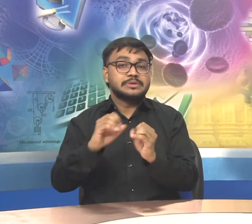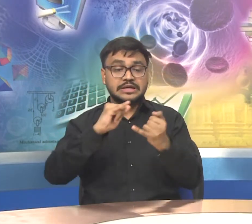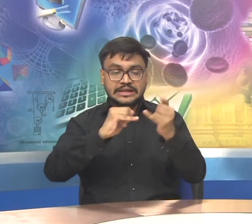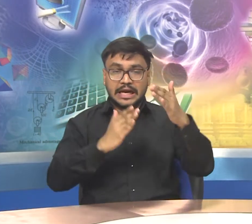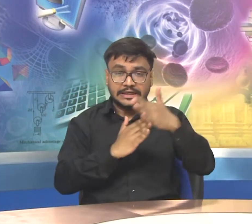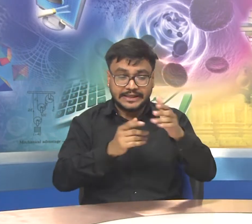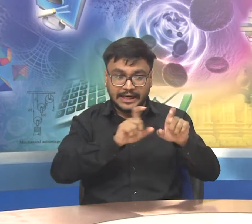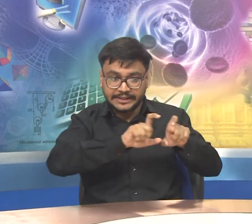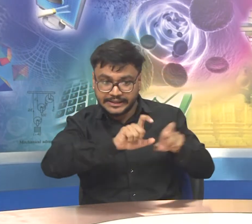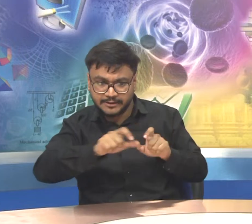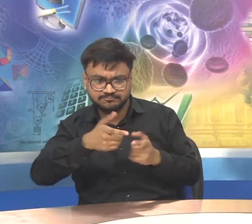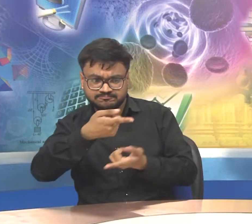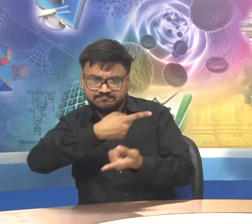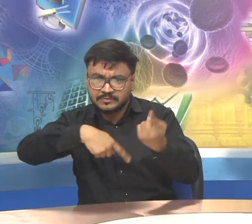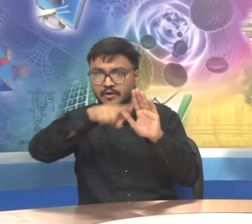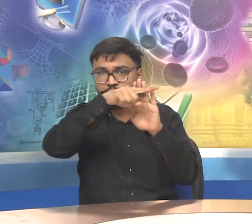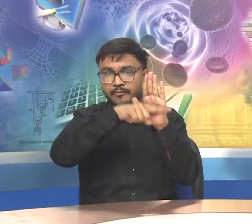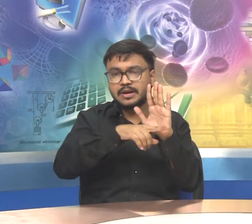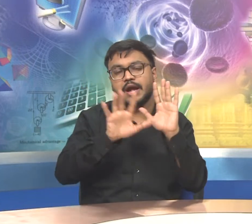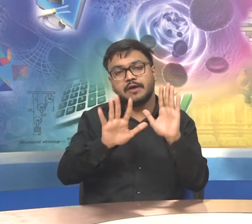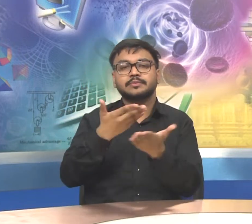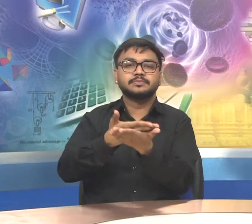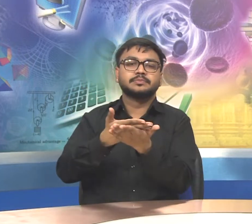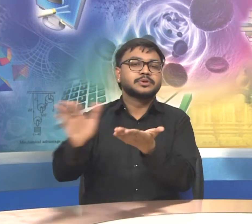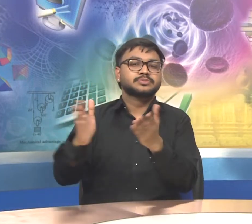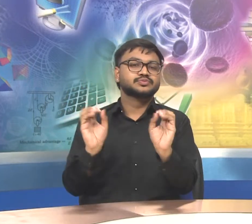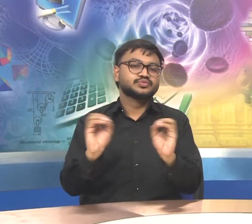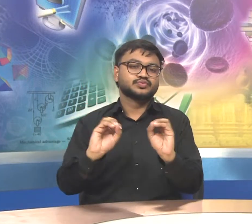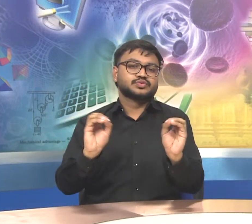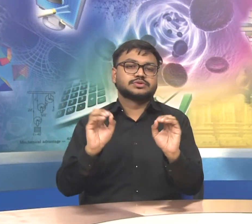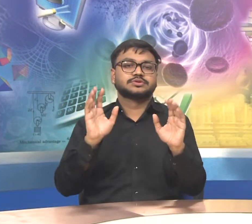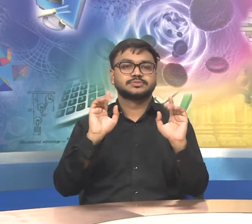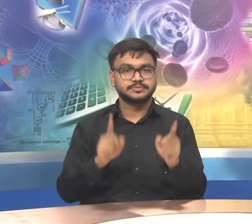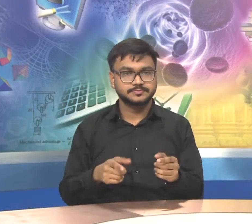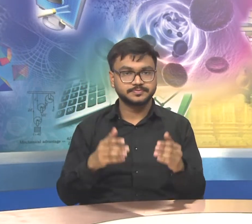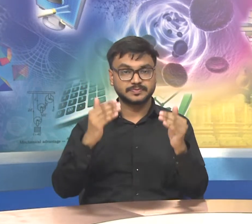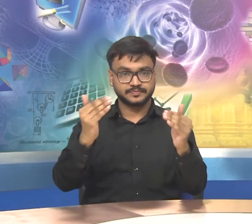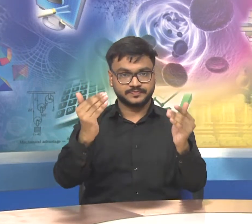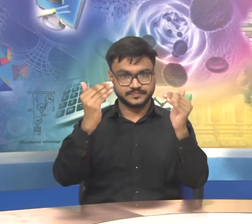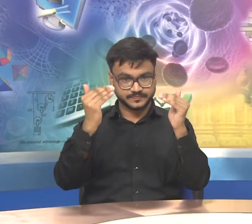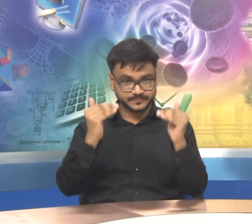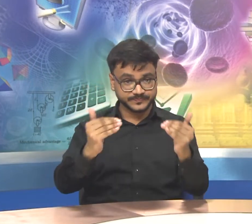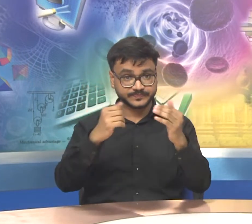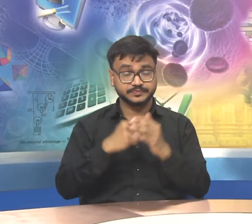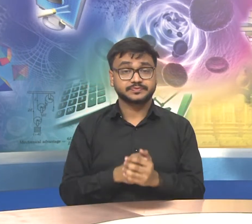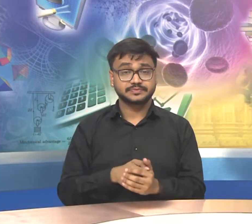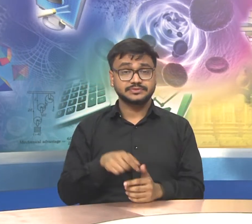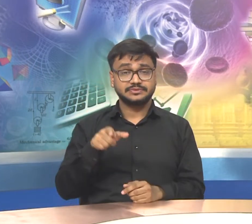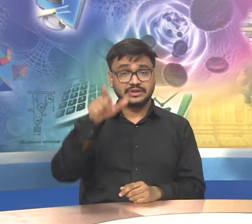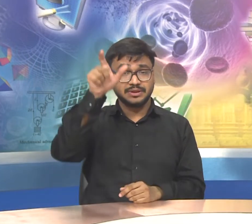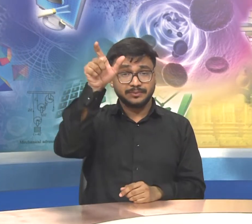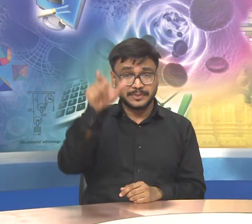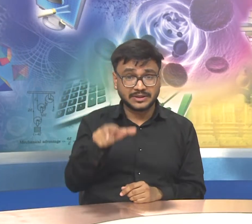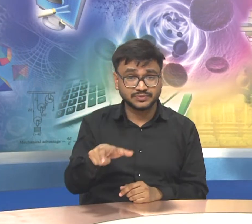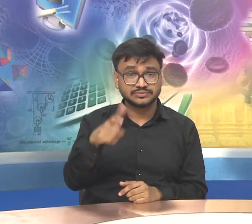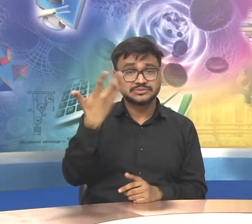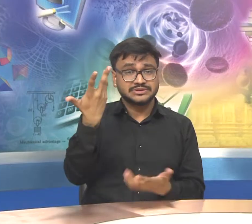No person who has held office of a judge of the Supreme Court is allowed to plead as